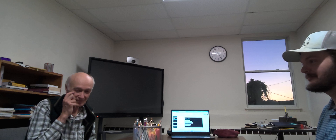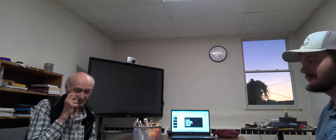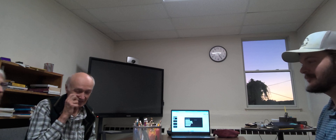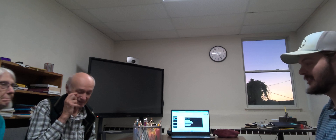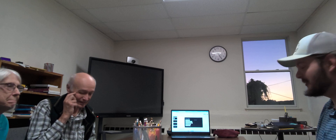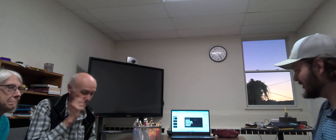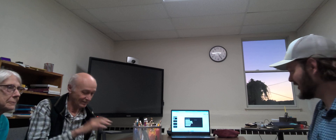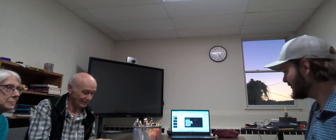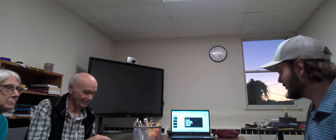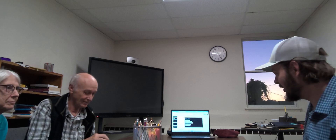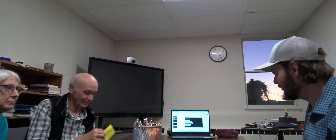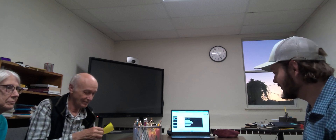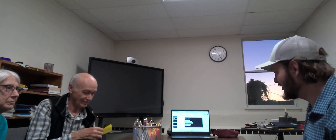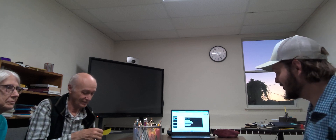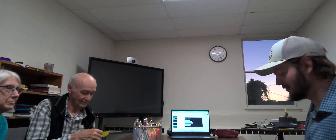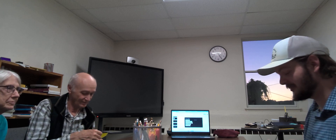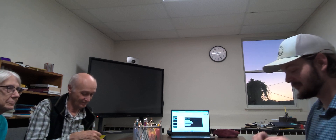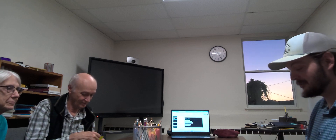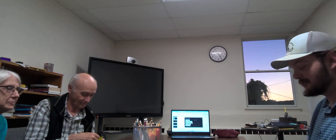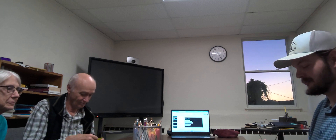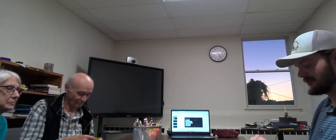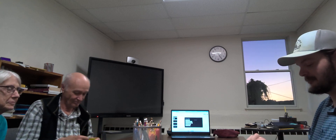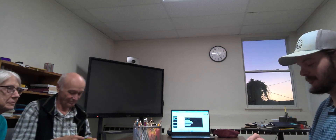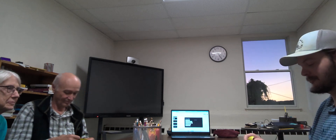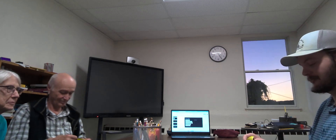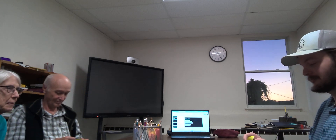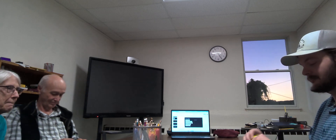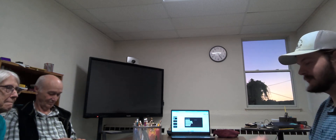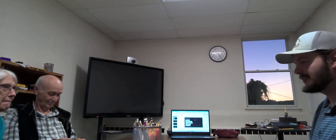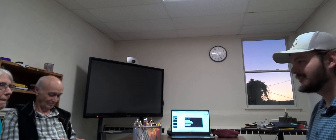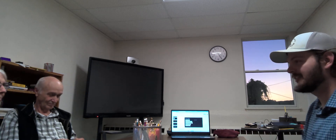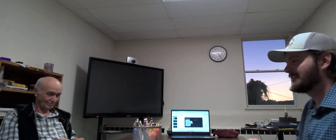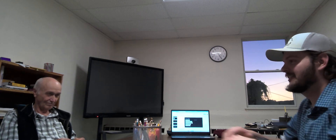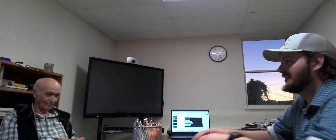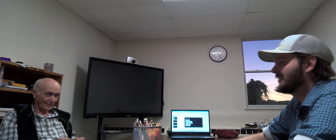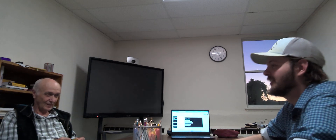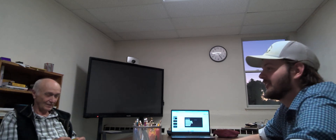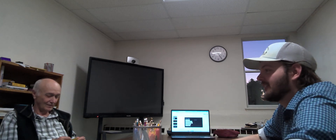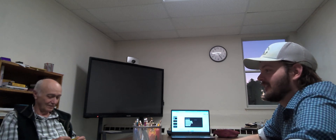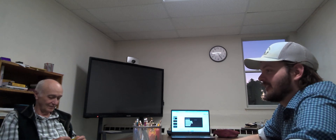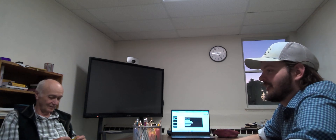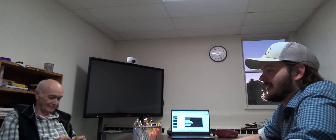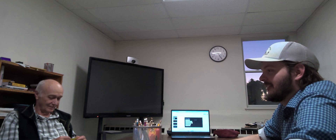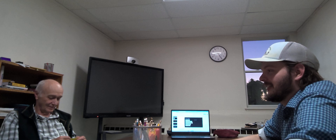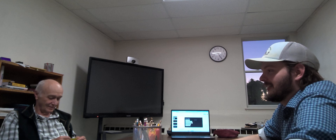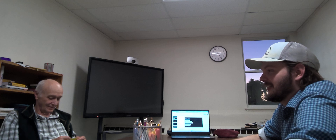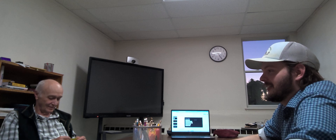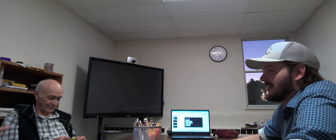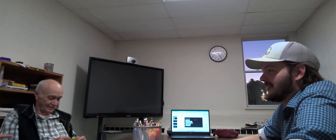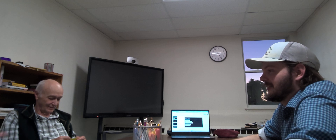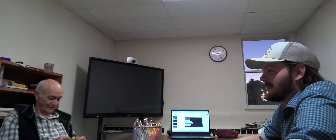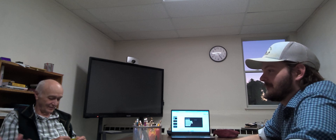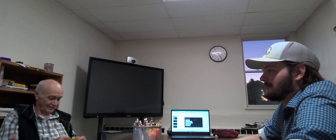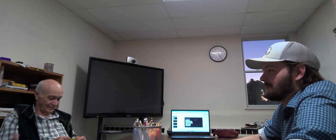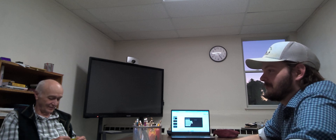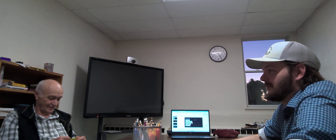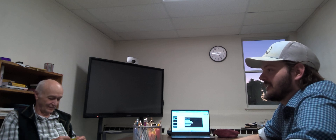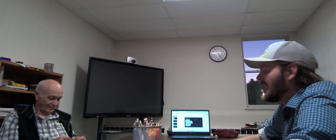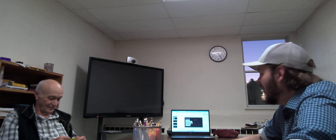Hmm? I don't think I have a problem for that, or a solution F. for that problem. This stands for asking Are you you. saying no idea? you're just Oh, supposed to that- figure Oh, out what what do you it say? is. Yeah.